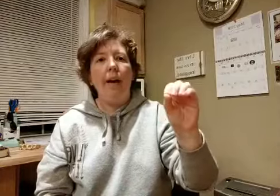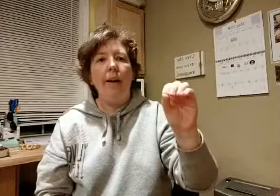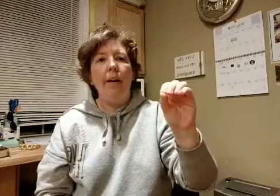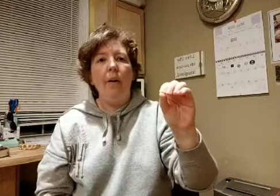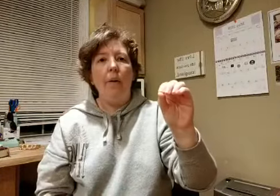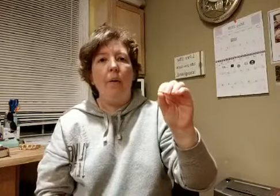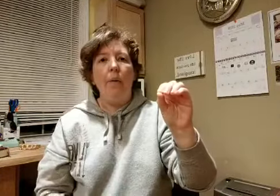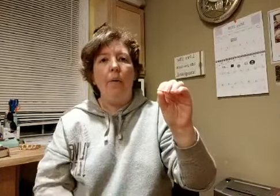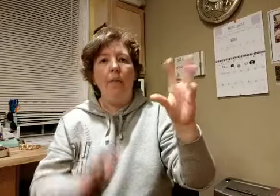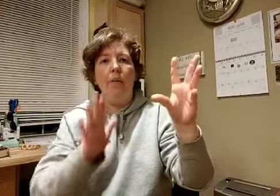Echo.